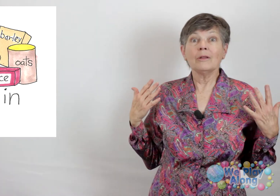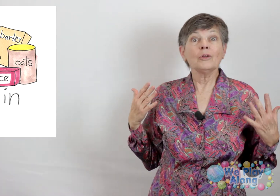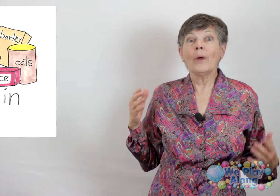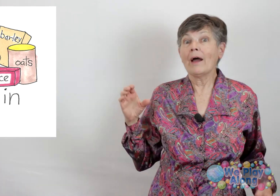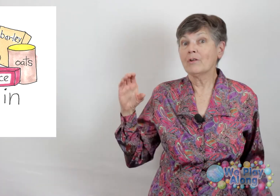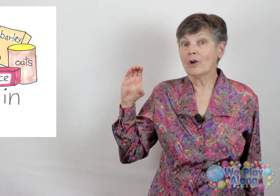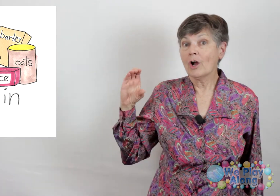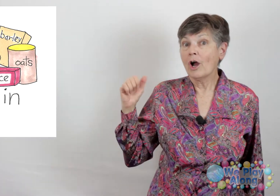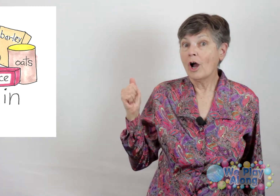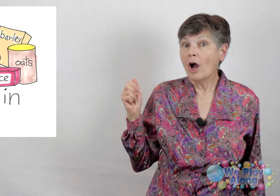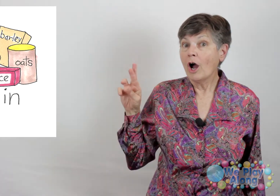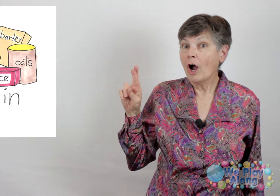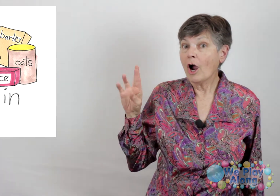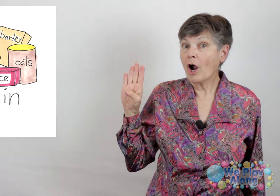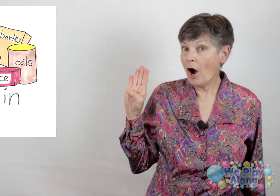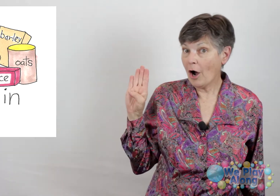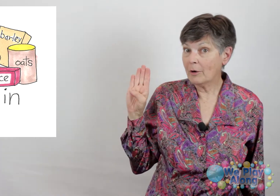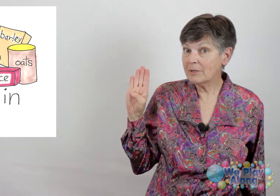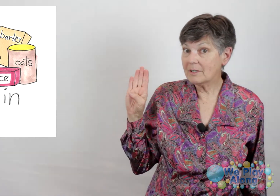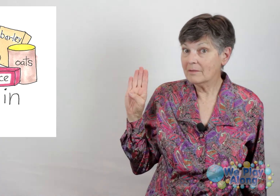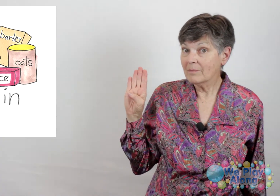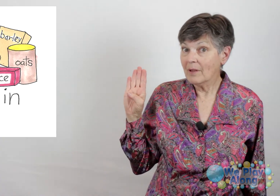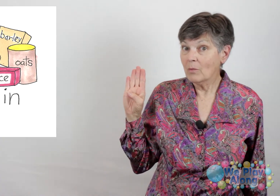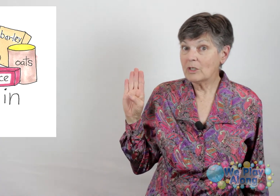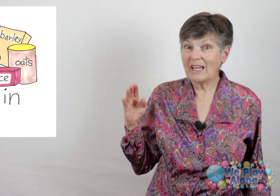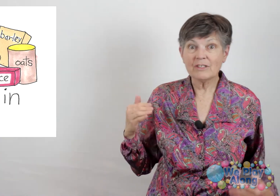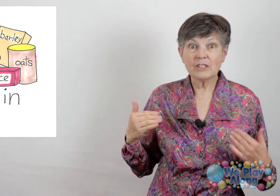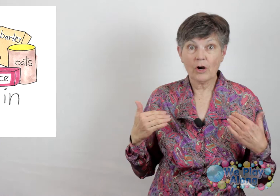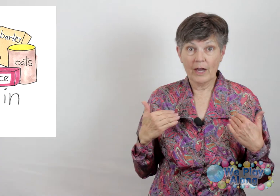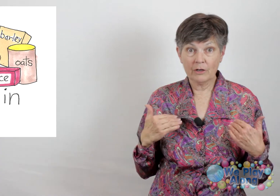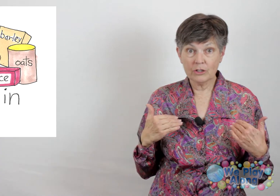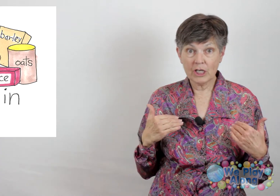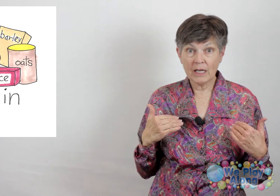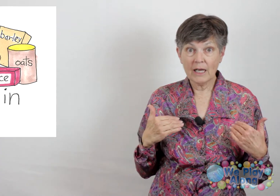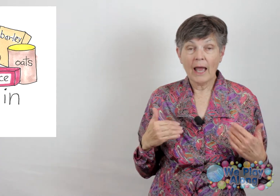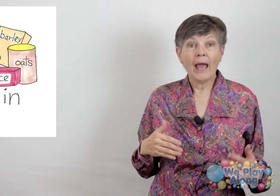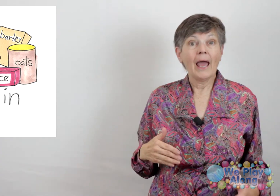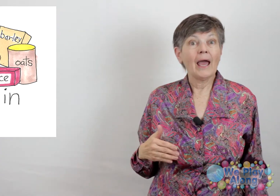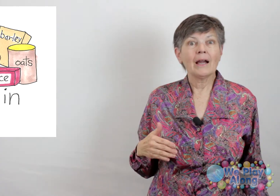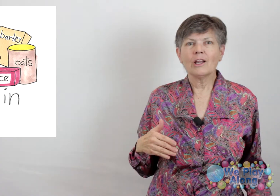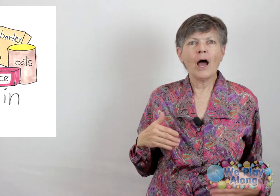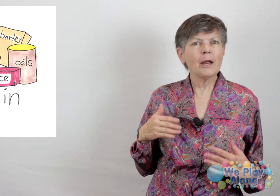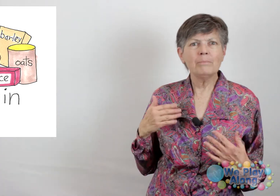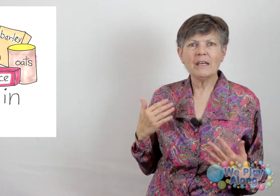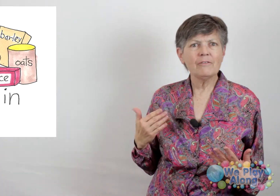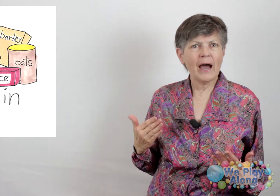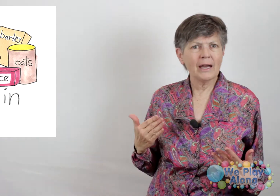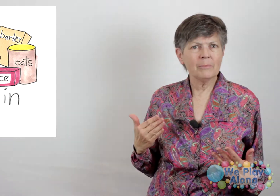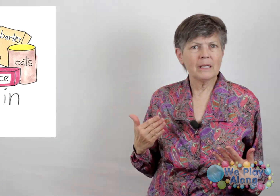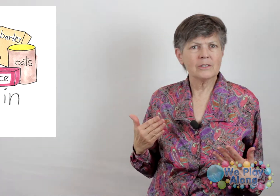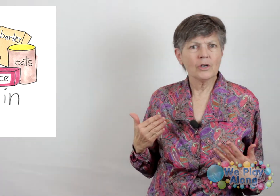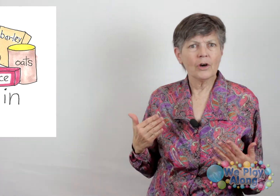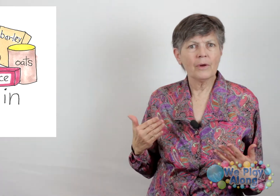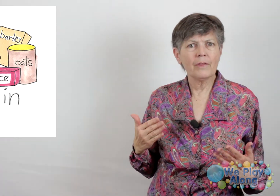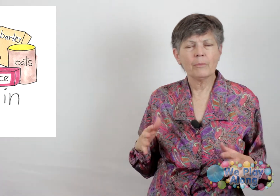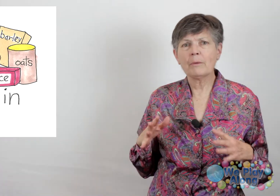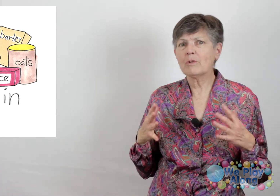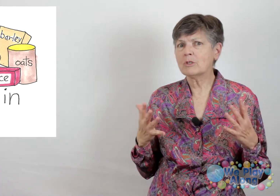you have your carbs, which gives us our energy, and a lot of B vitamins are in there. Remember, those